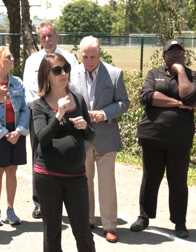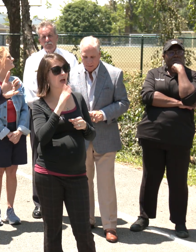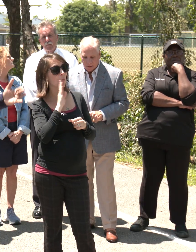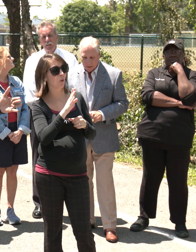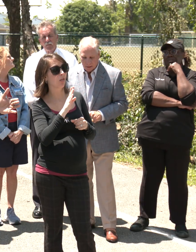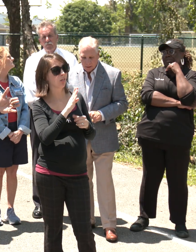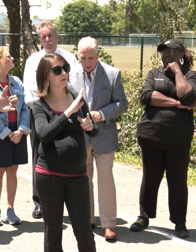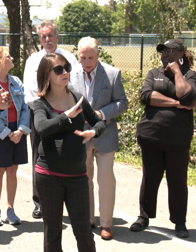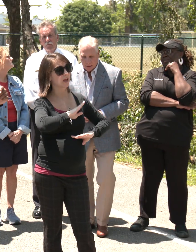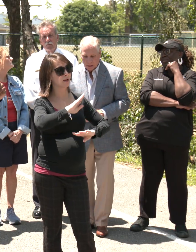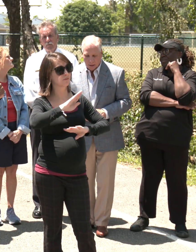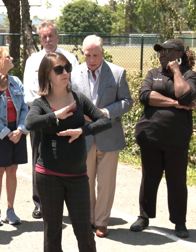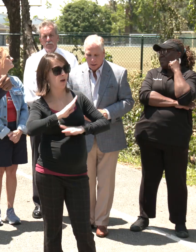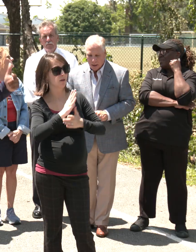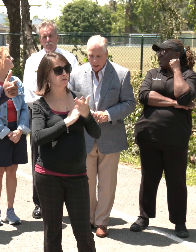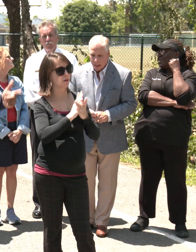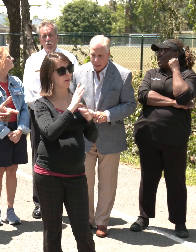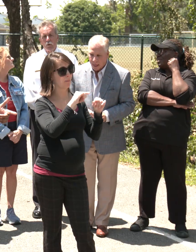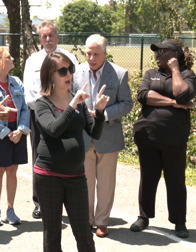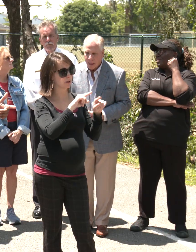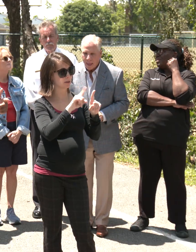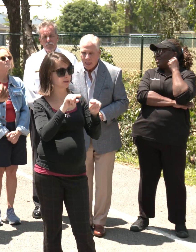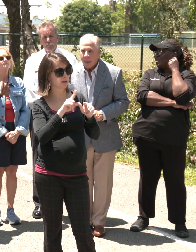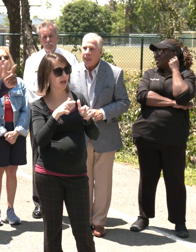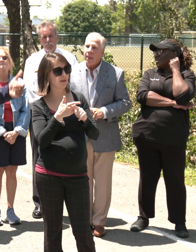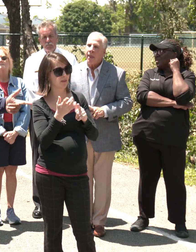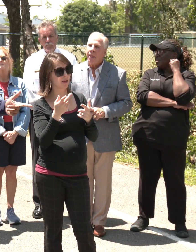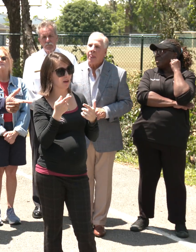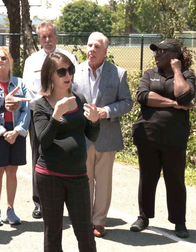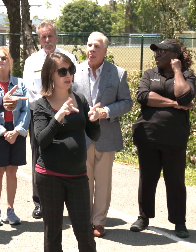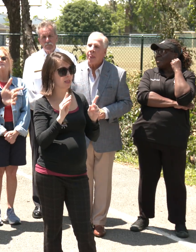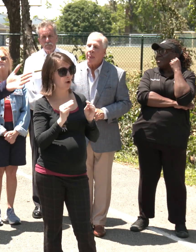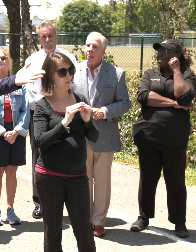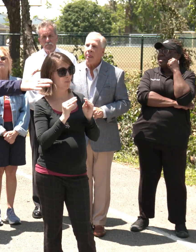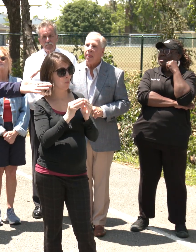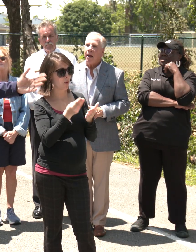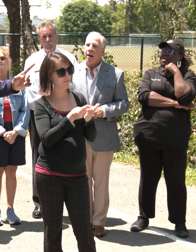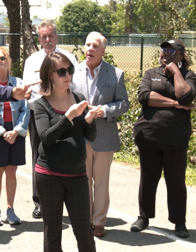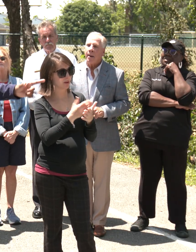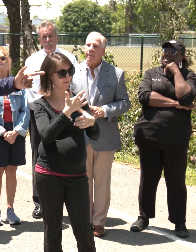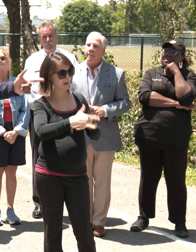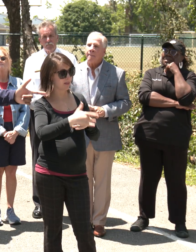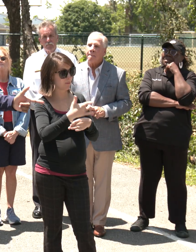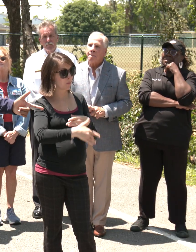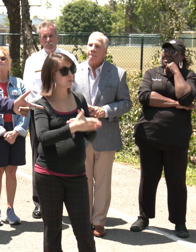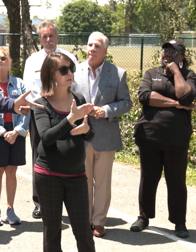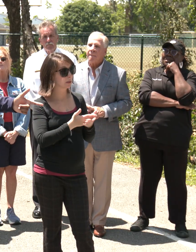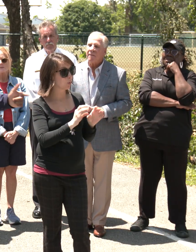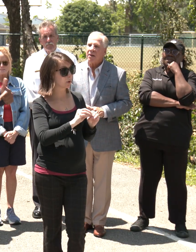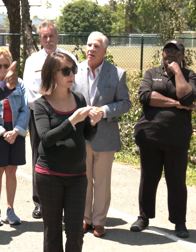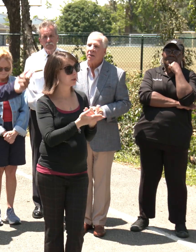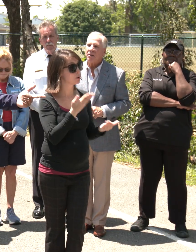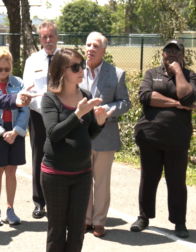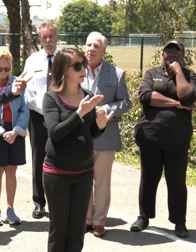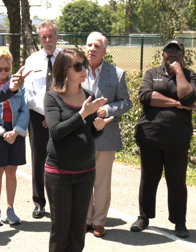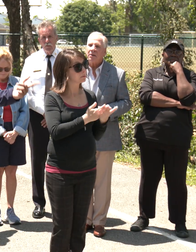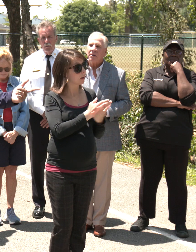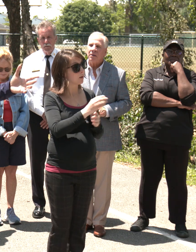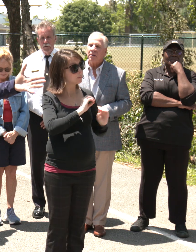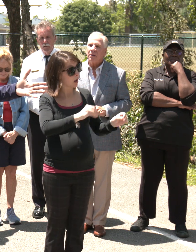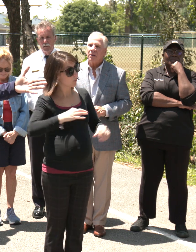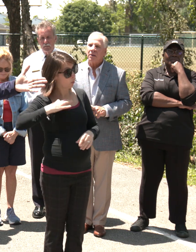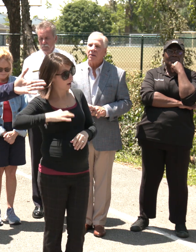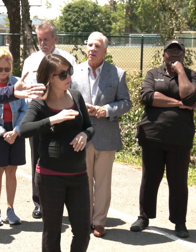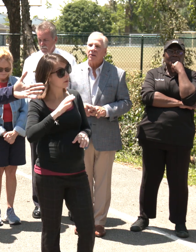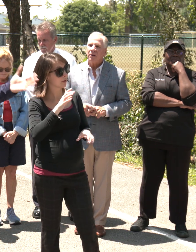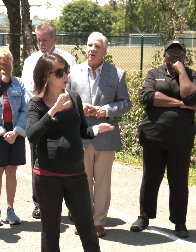and expand funds, which can include organizations, even potentially nonprofits that are doing the